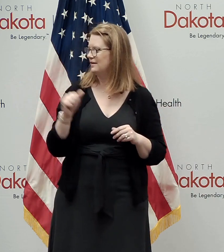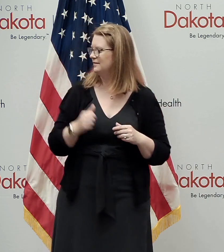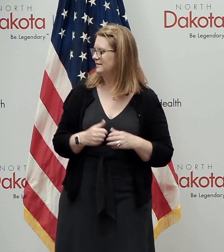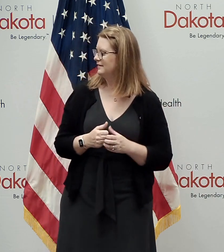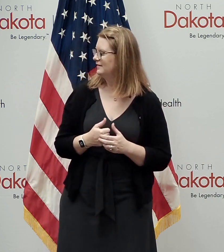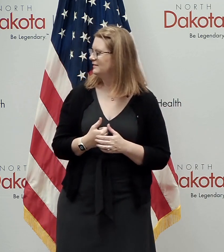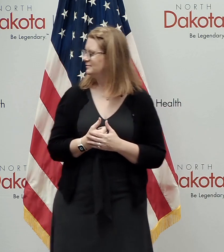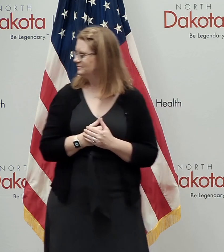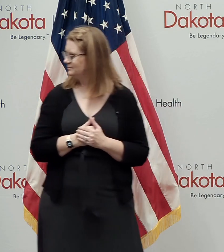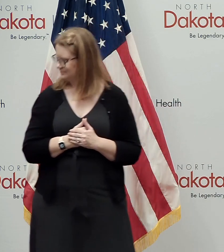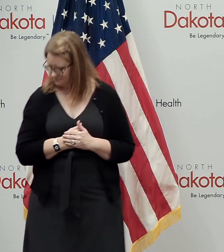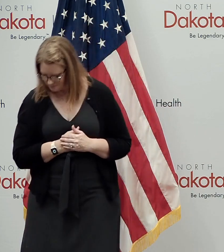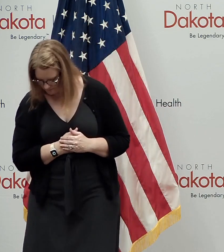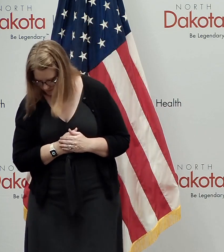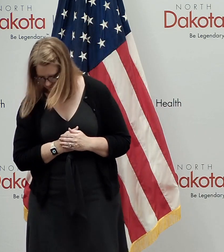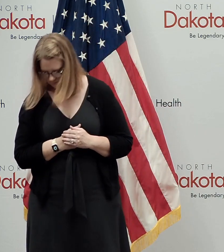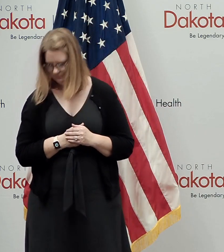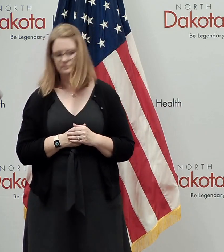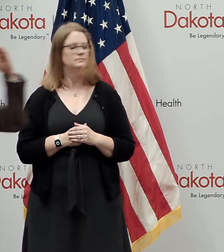Chancellor.